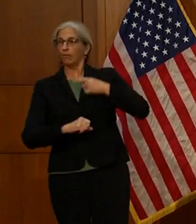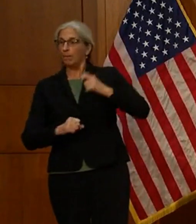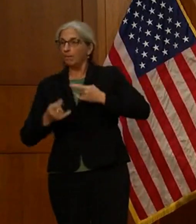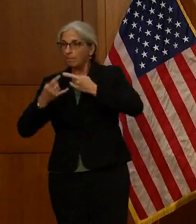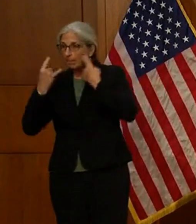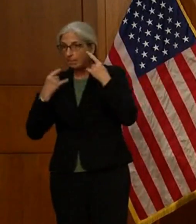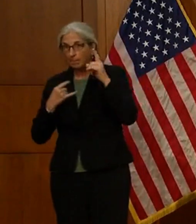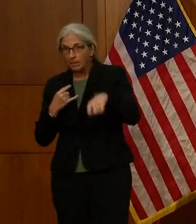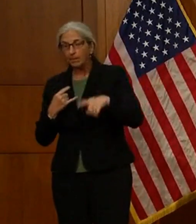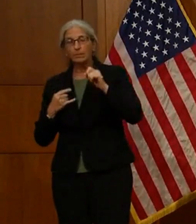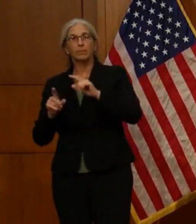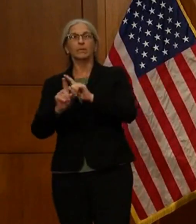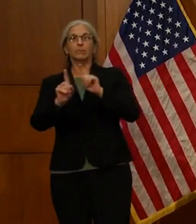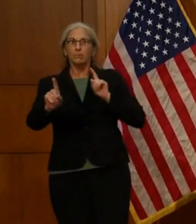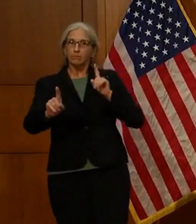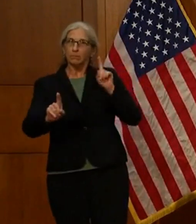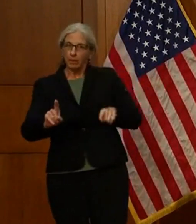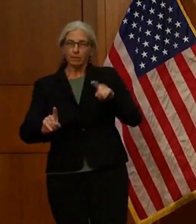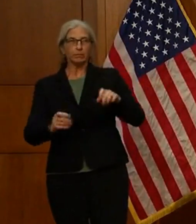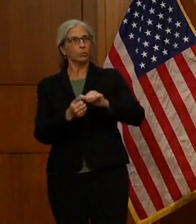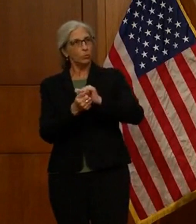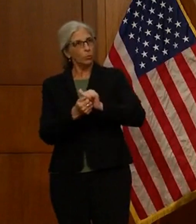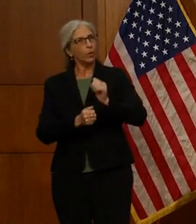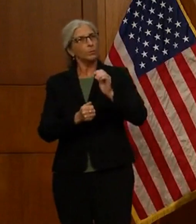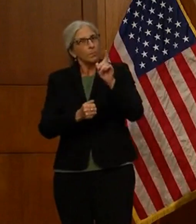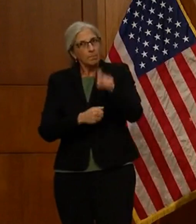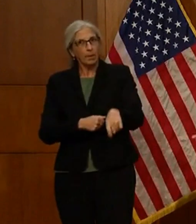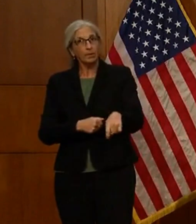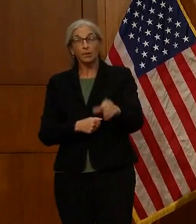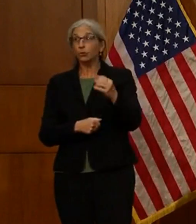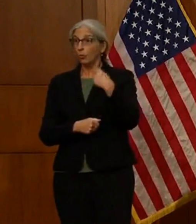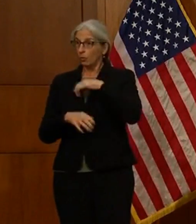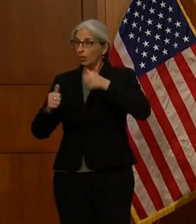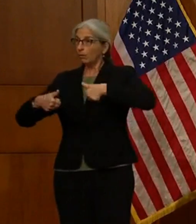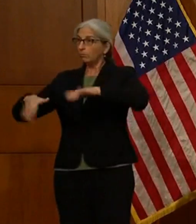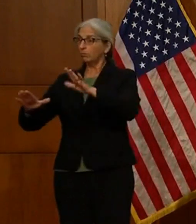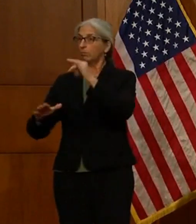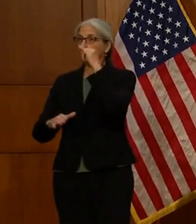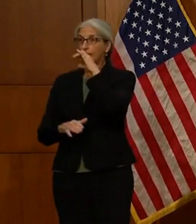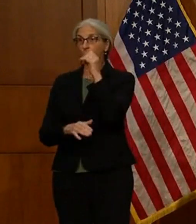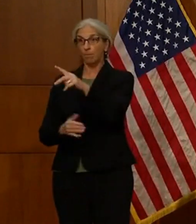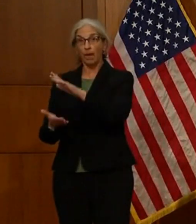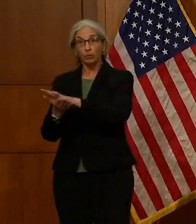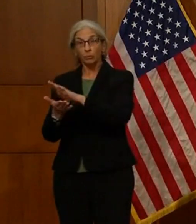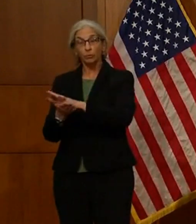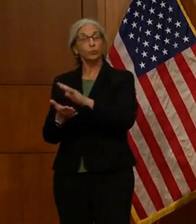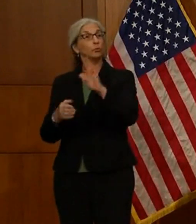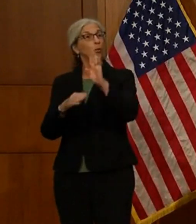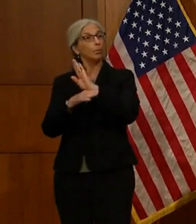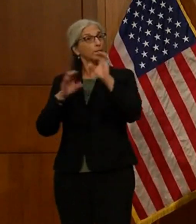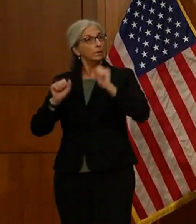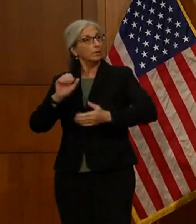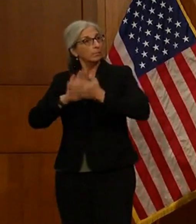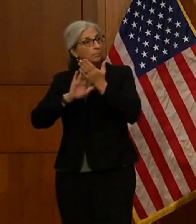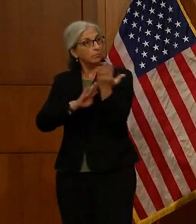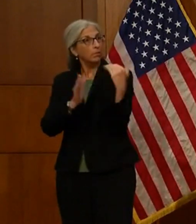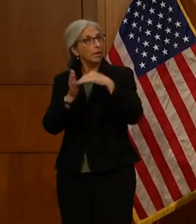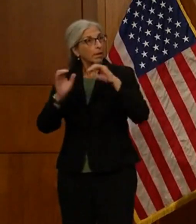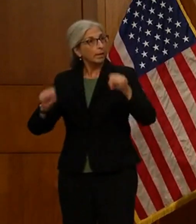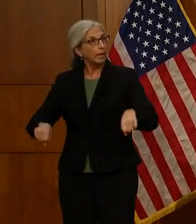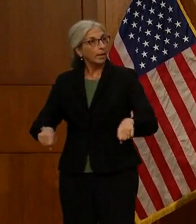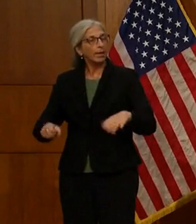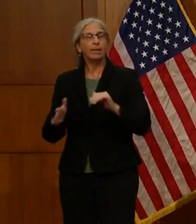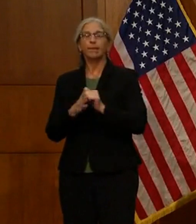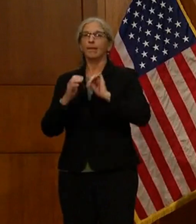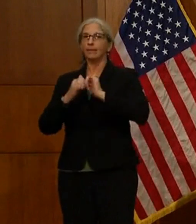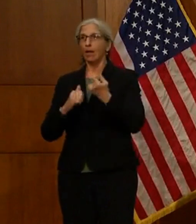hands, keep the numbers down so that we can get our children back into school, so that we can get our businesses back up and running. That's the only way we're going to be